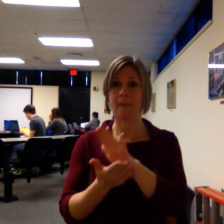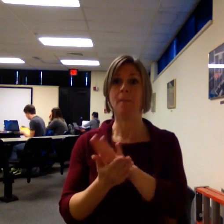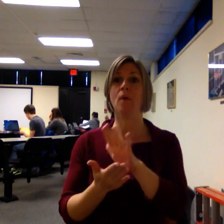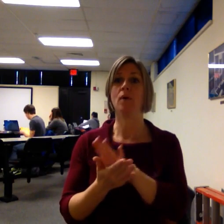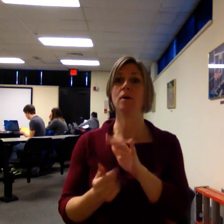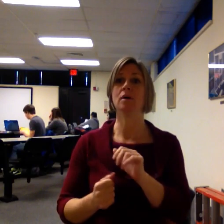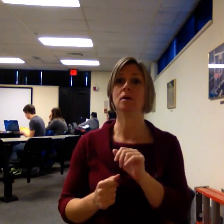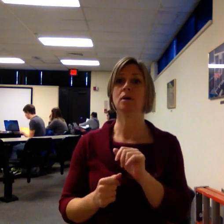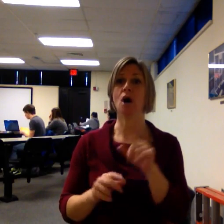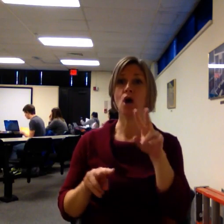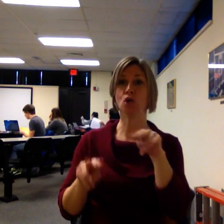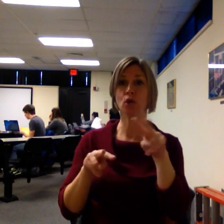Lowe's first.